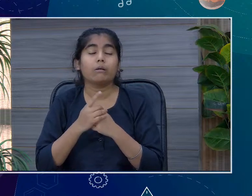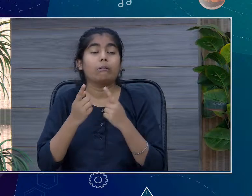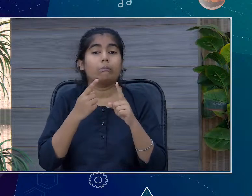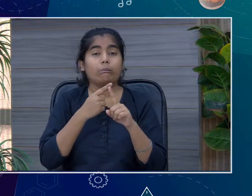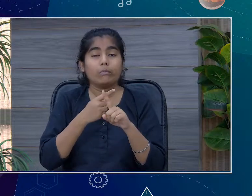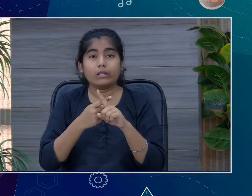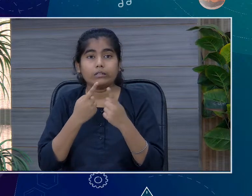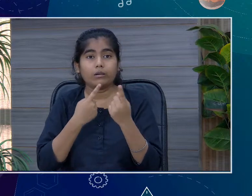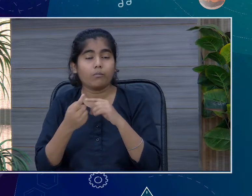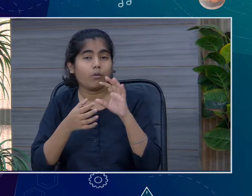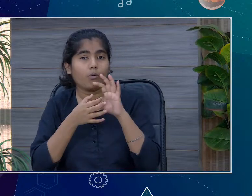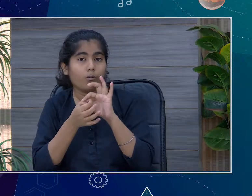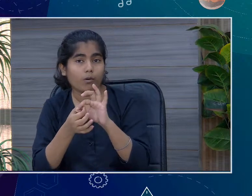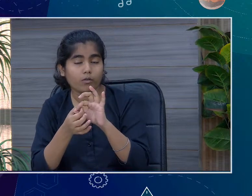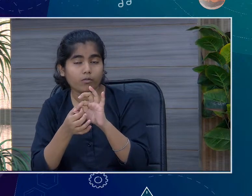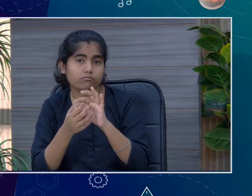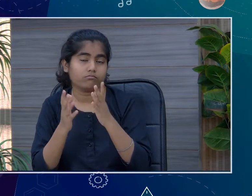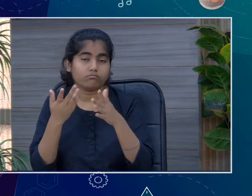of